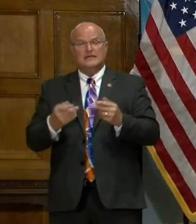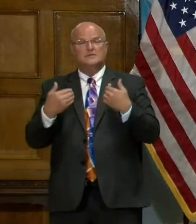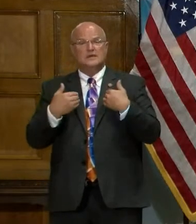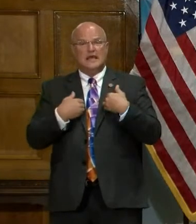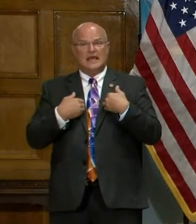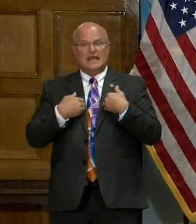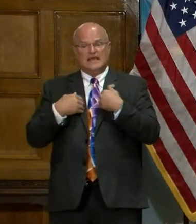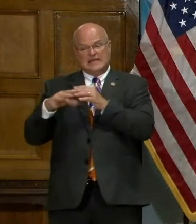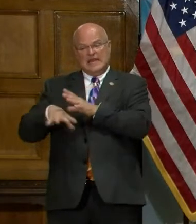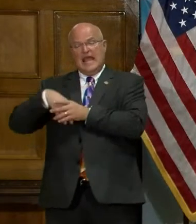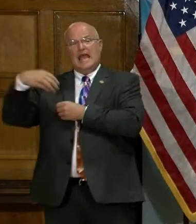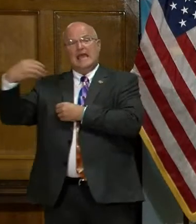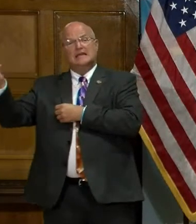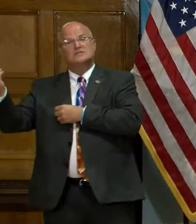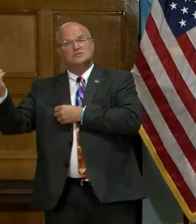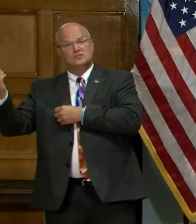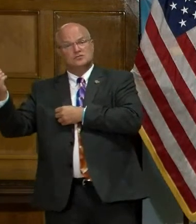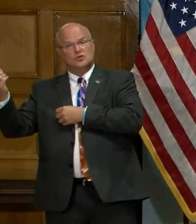an external